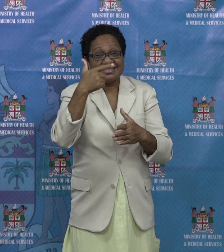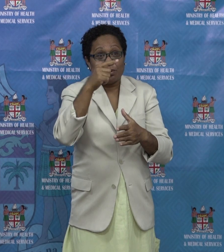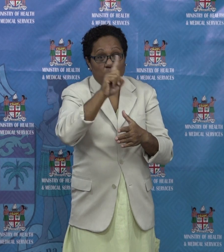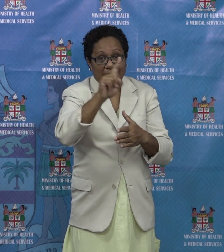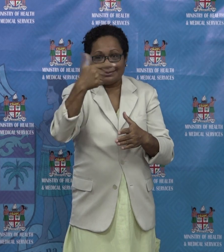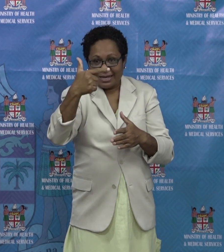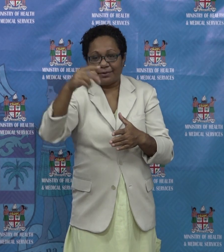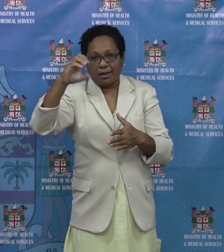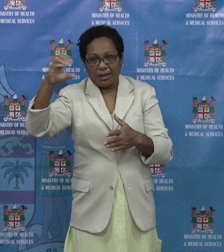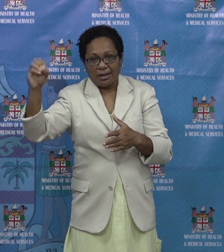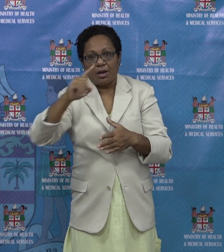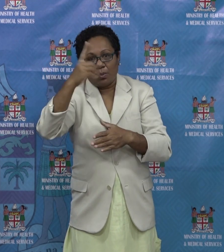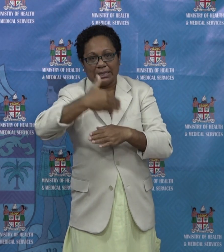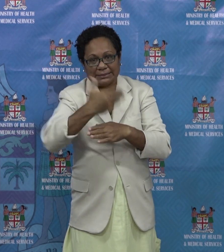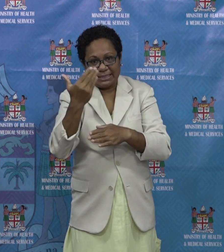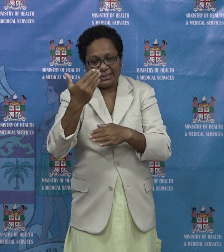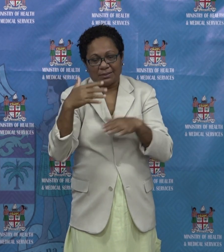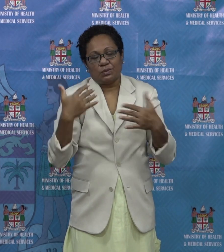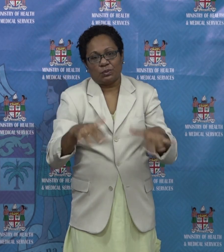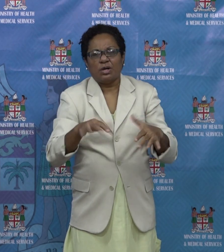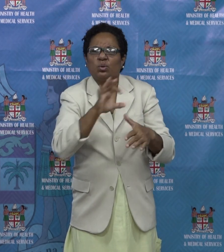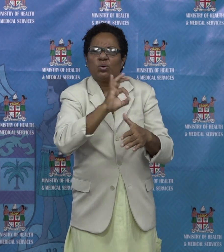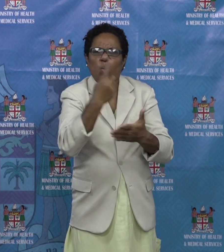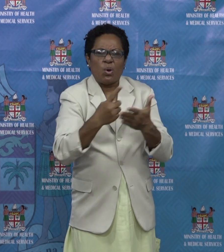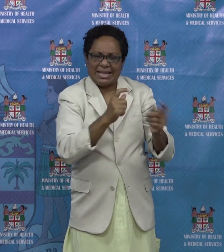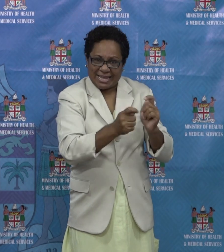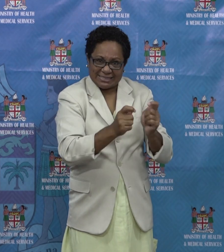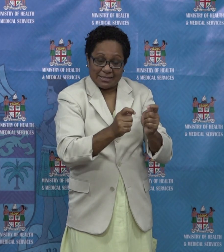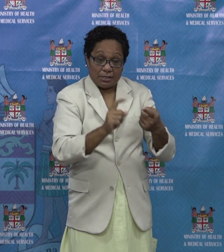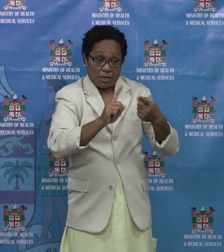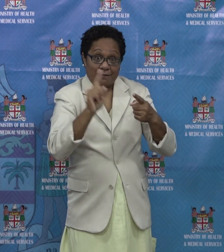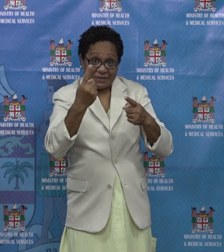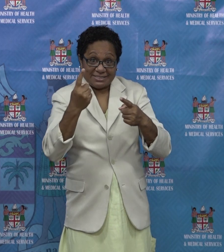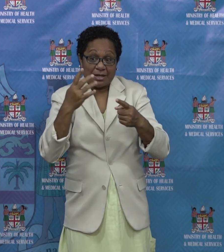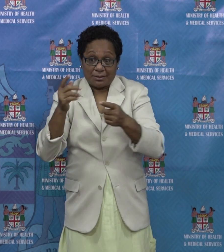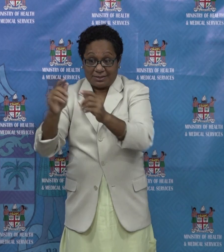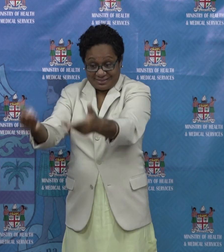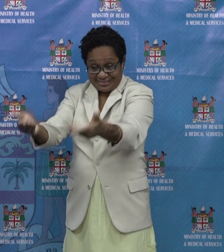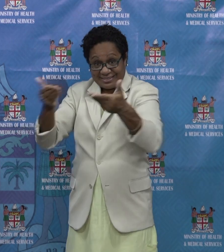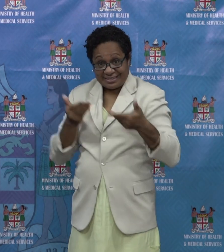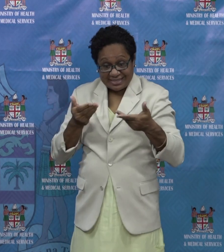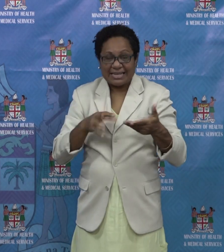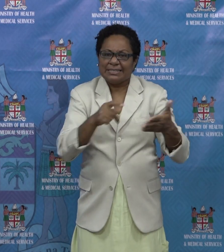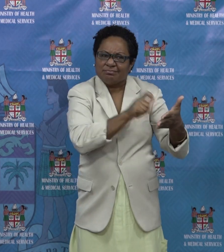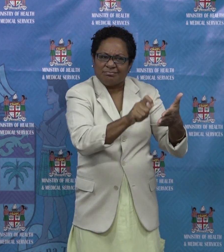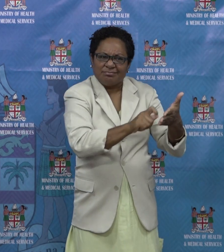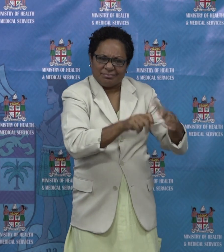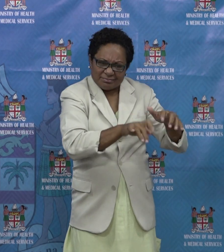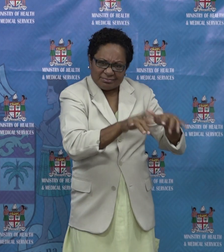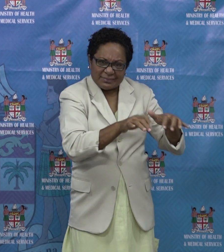per day. So not only the testing, when a sample is received at the lab, it needs to be logged, it needs